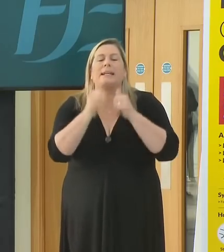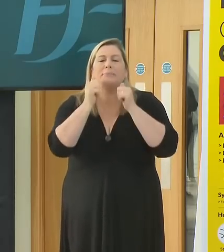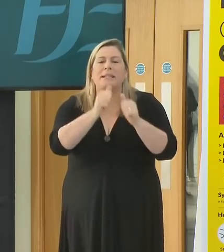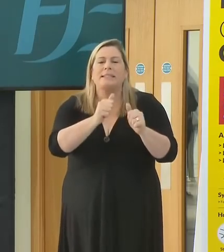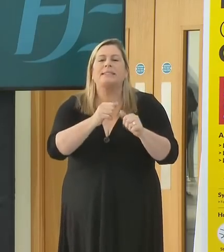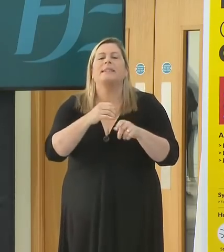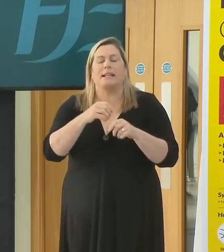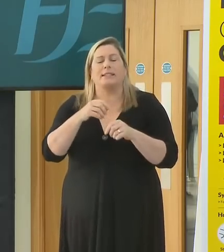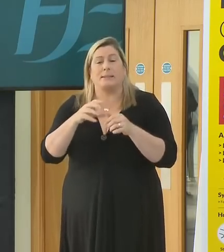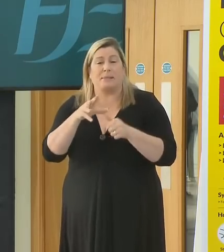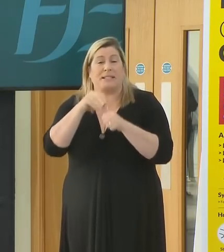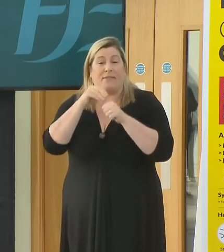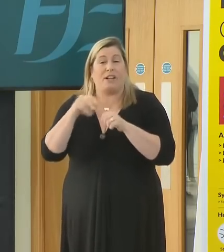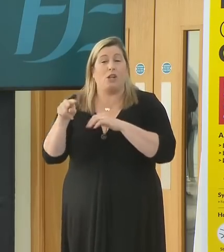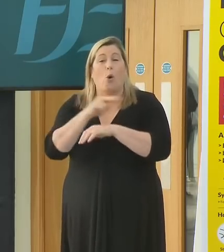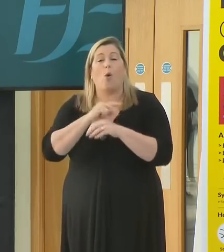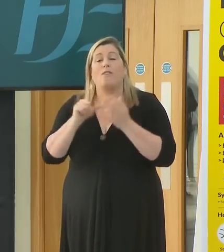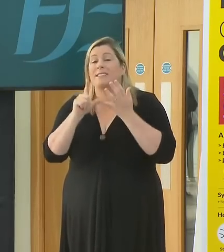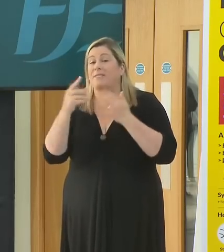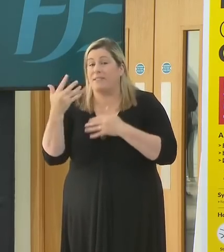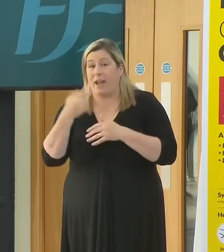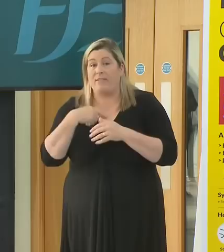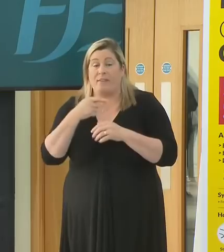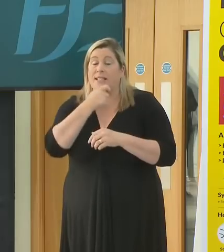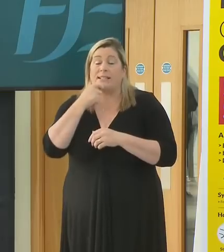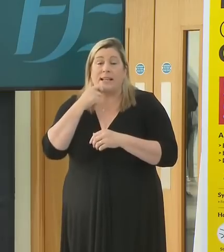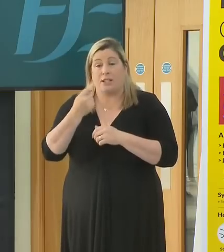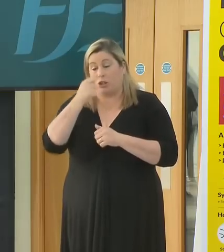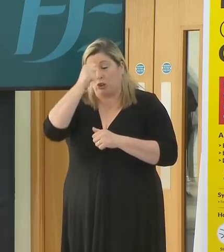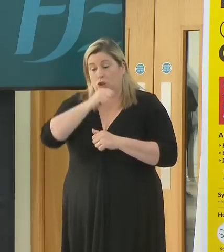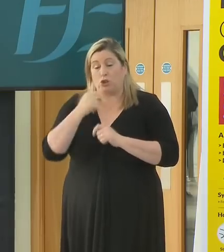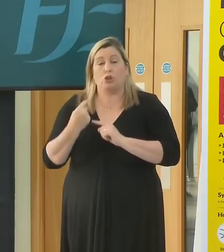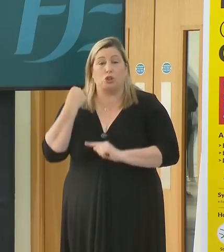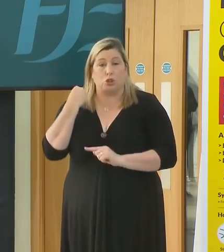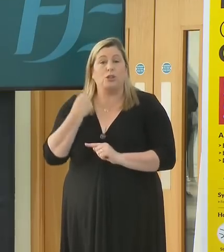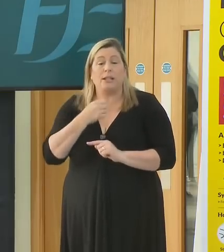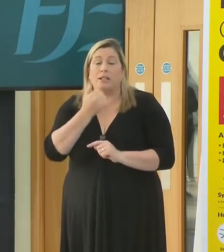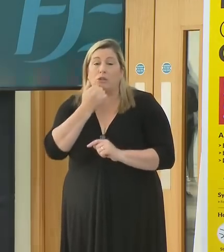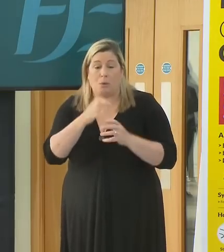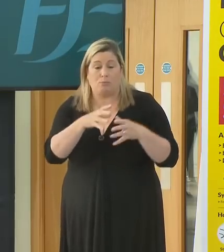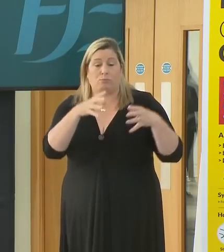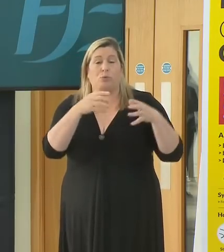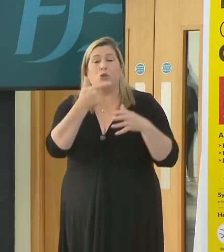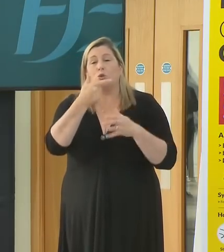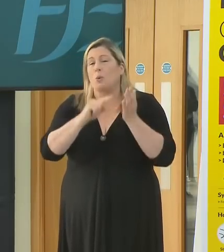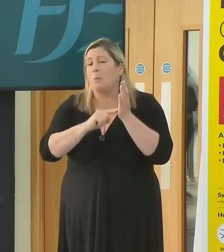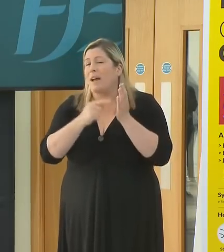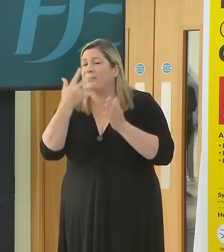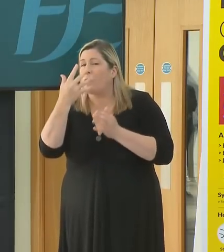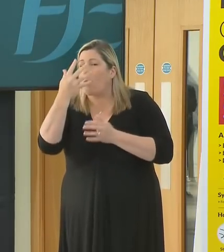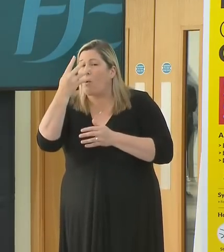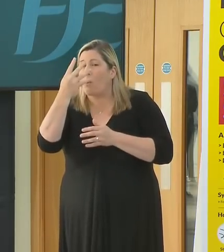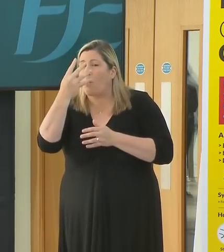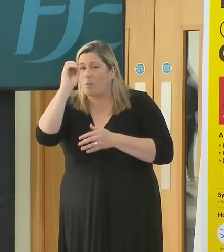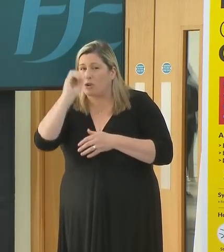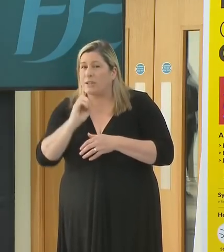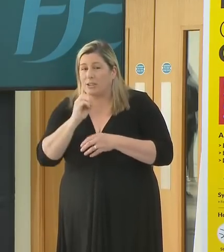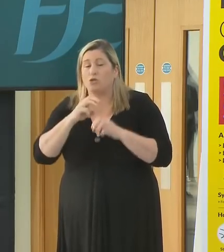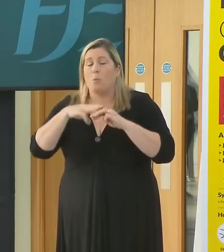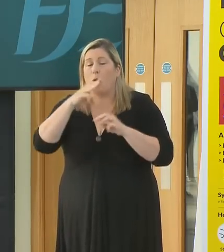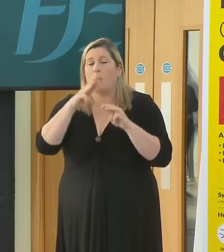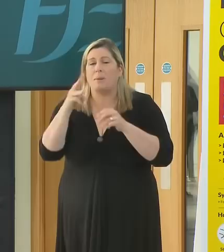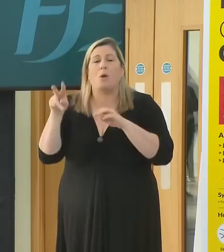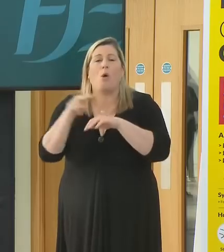over 75s, as I stressed on Sunday, we have seen another increase of 3.4%. So again, more people aged over